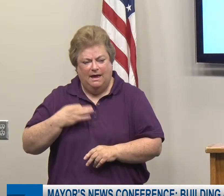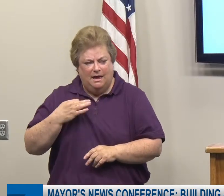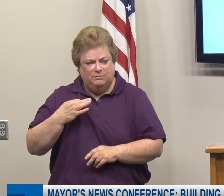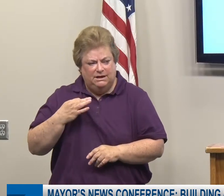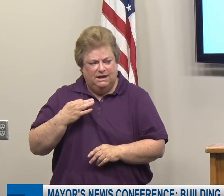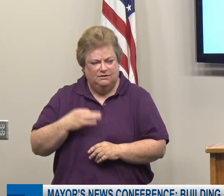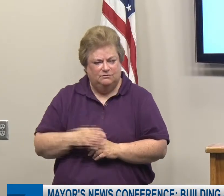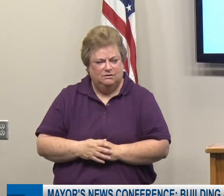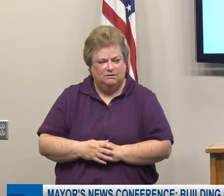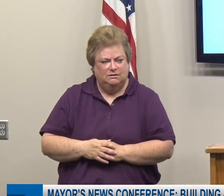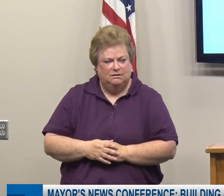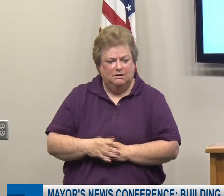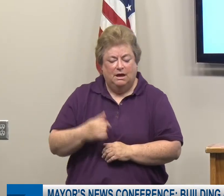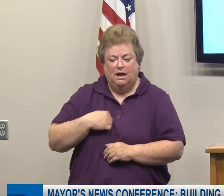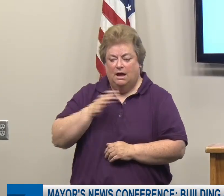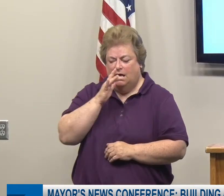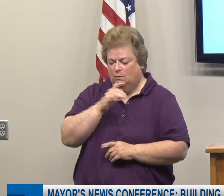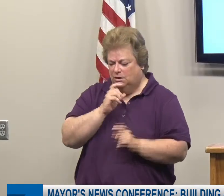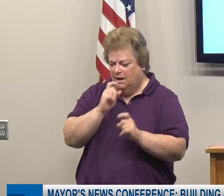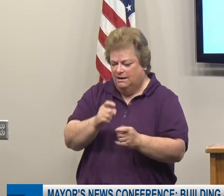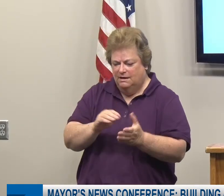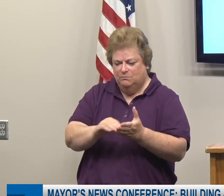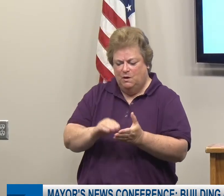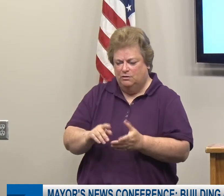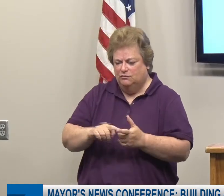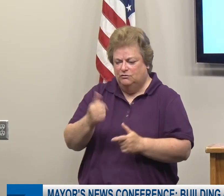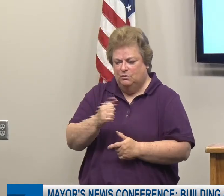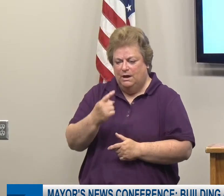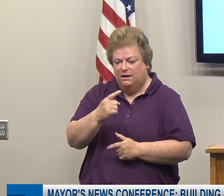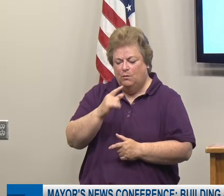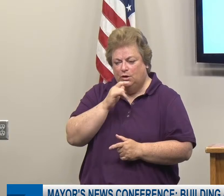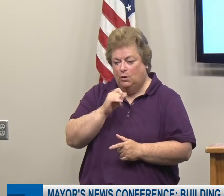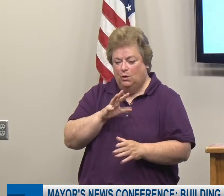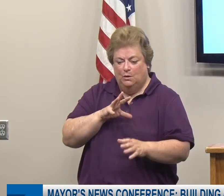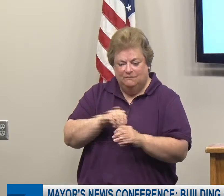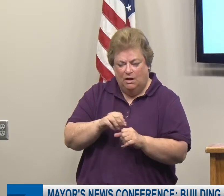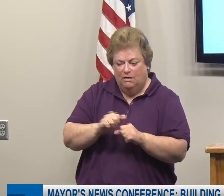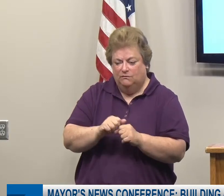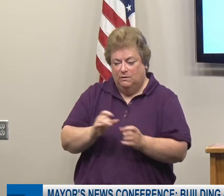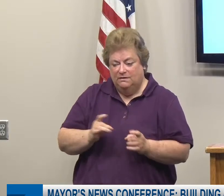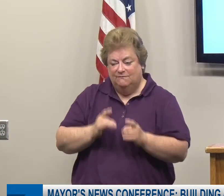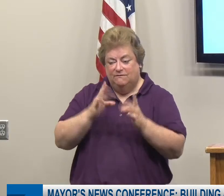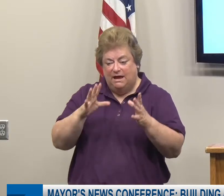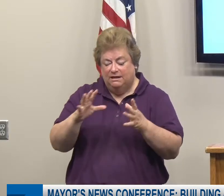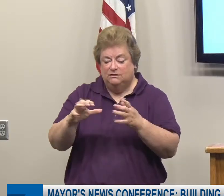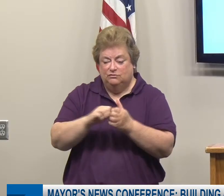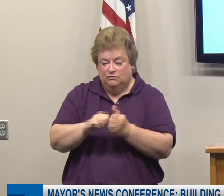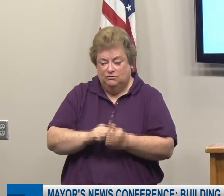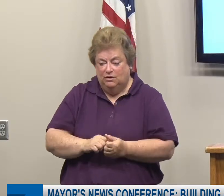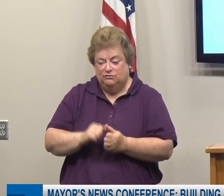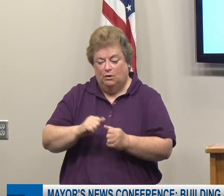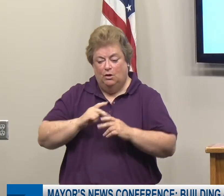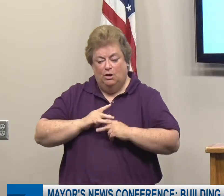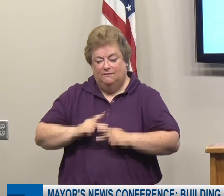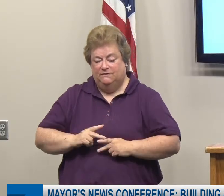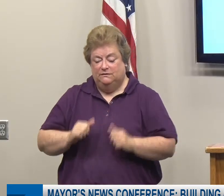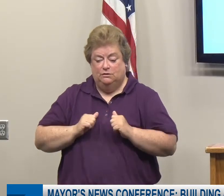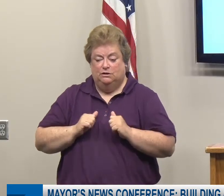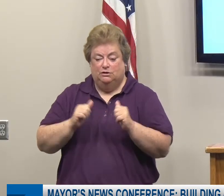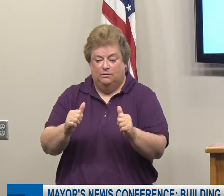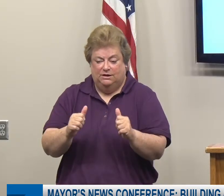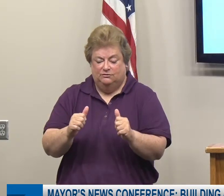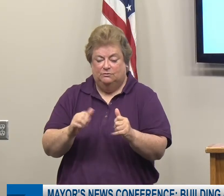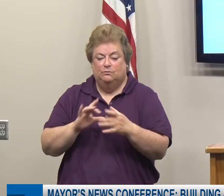this: I will not grant pardons to anyone who engaged in acts of violence, destruction, or physical aggression